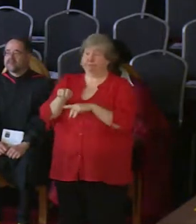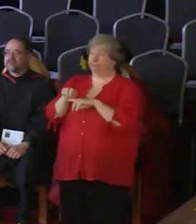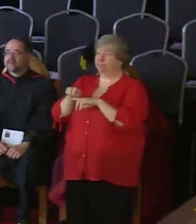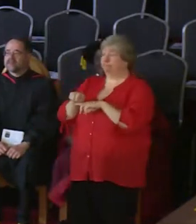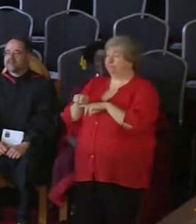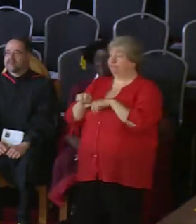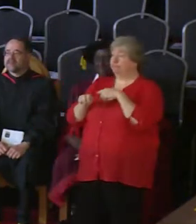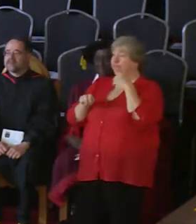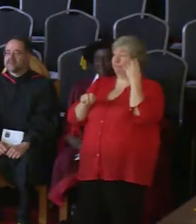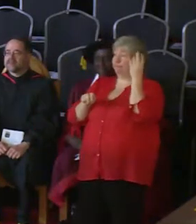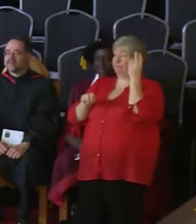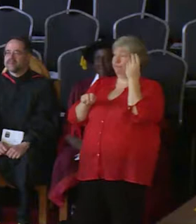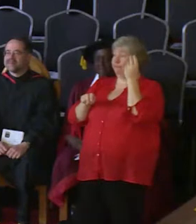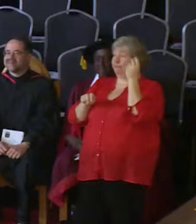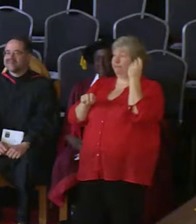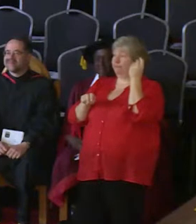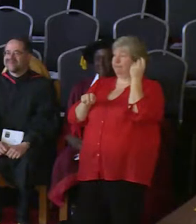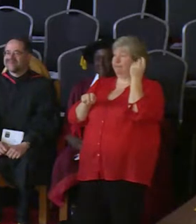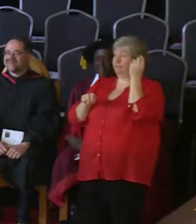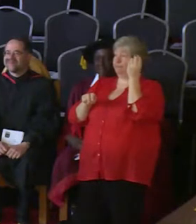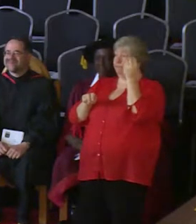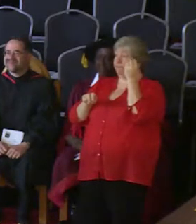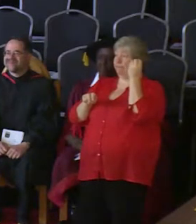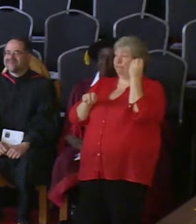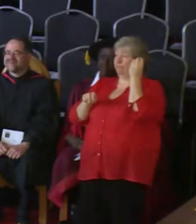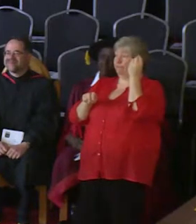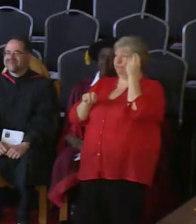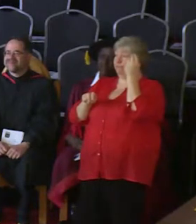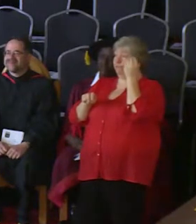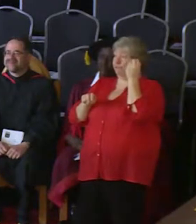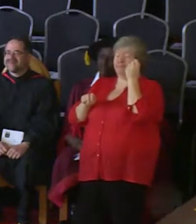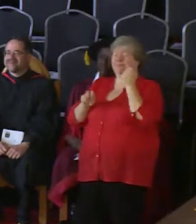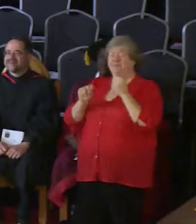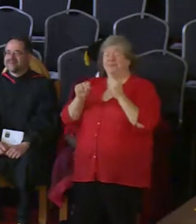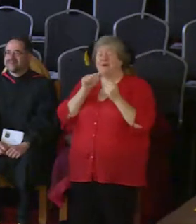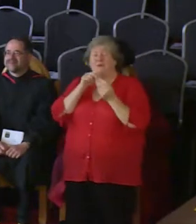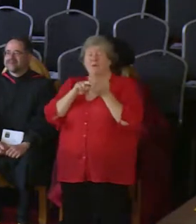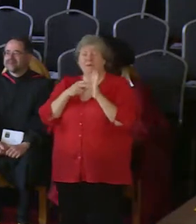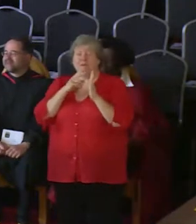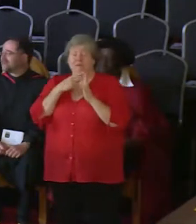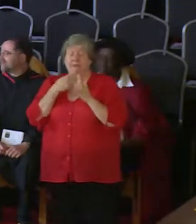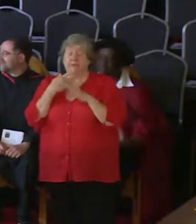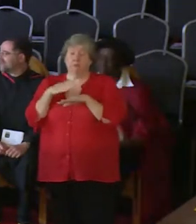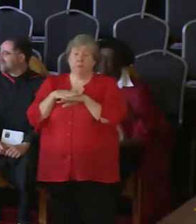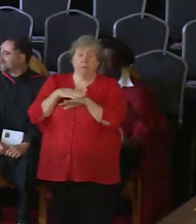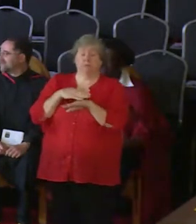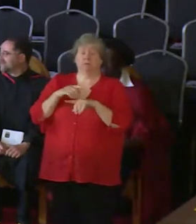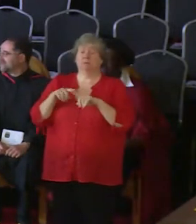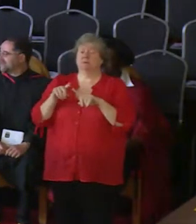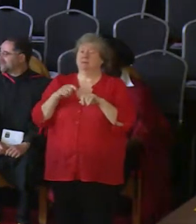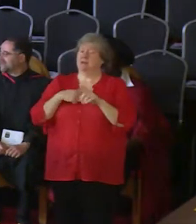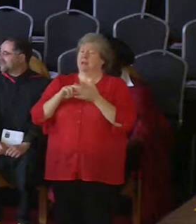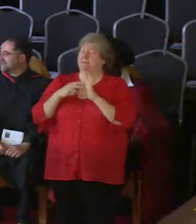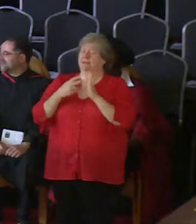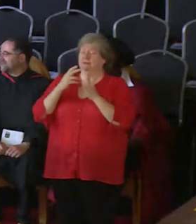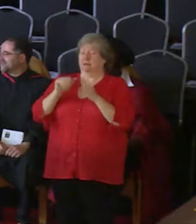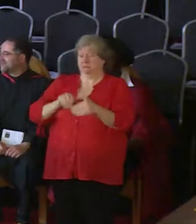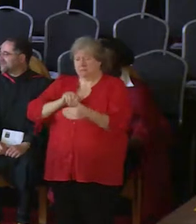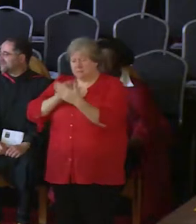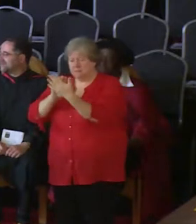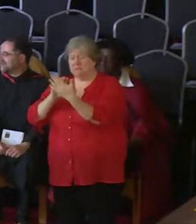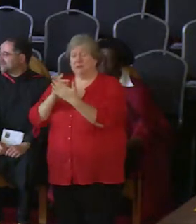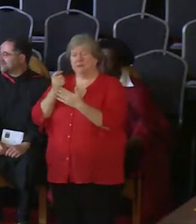more slowly in the literal sense. I'm talking about a different kind of thought, different way of thinking and approaching problems